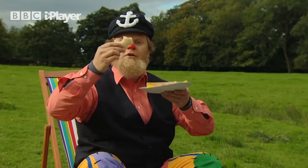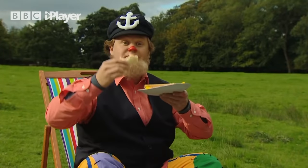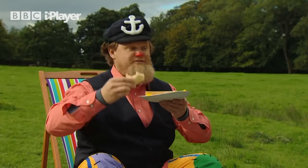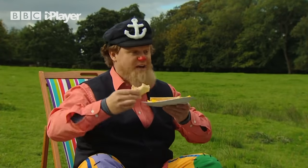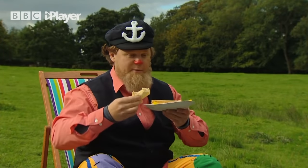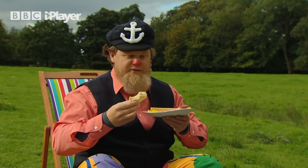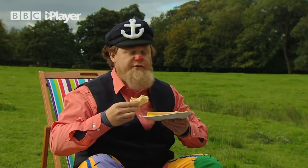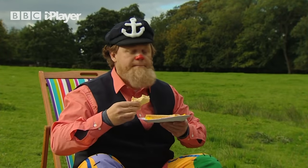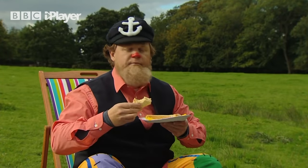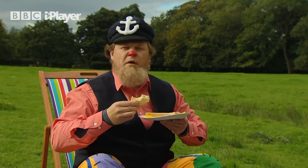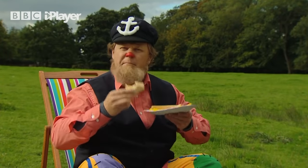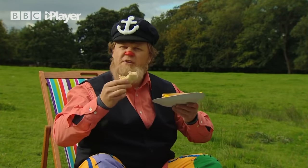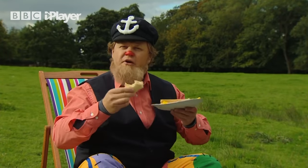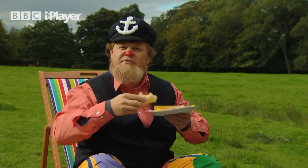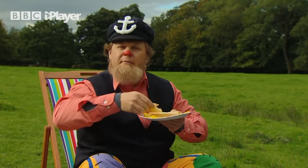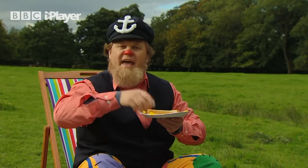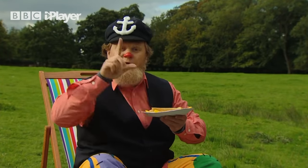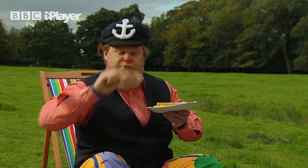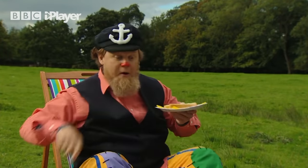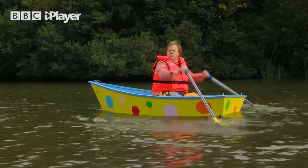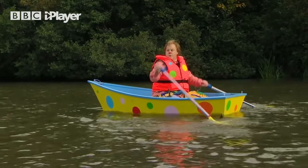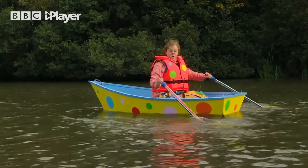lovely sandwiches may try something else